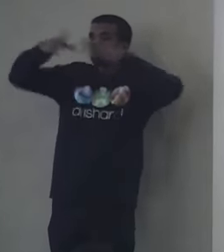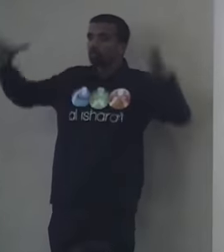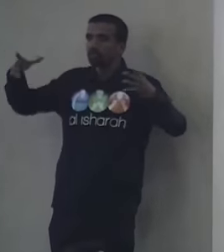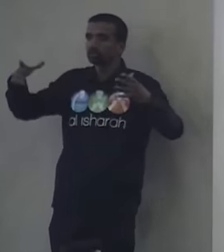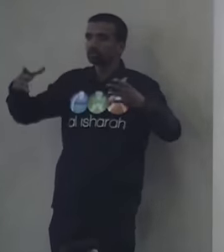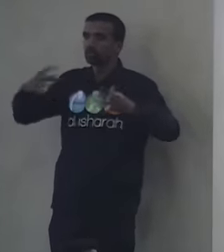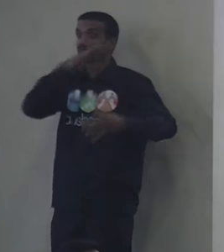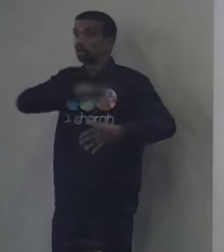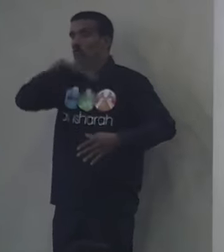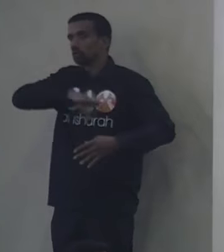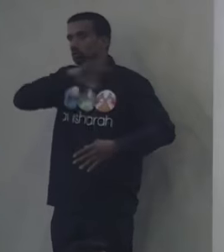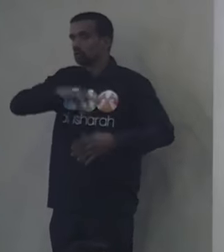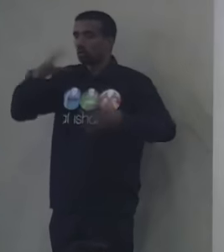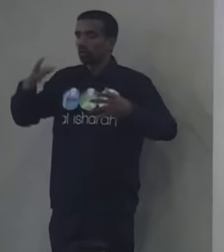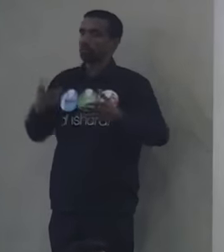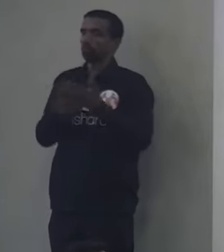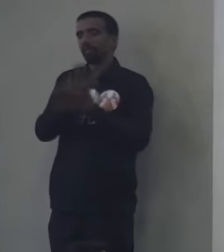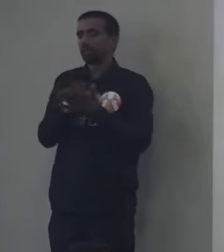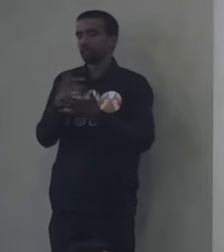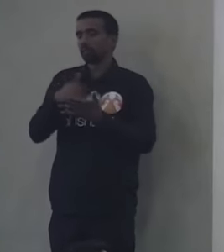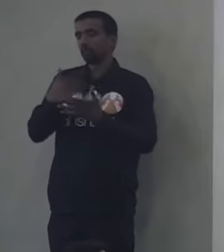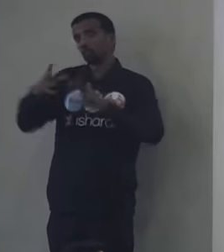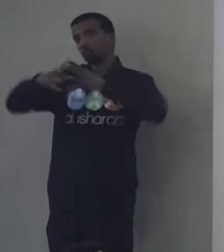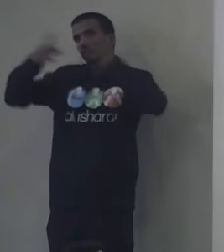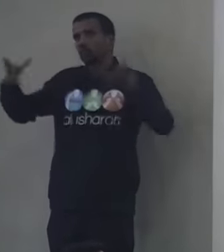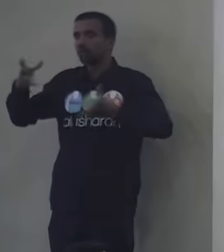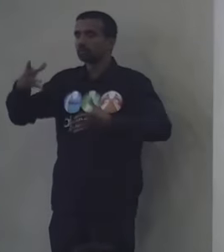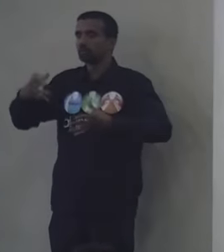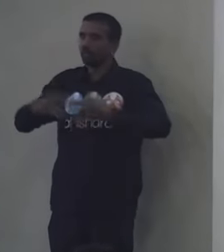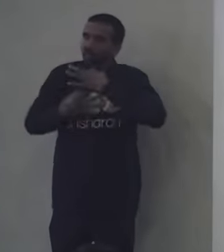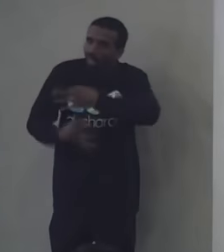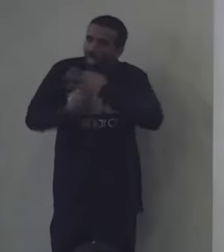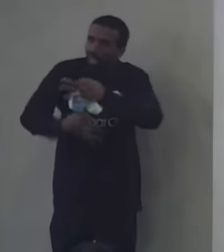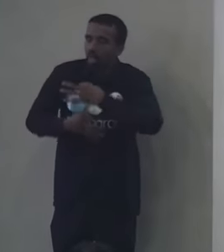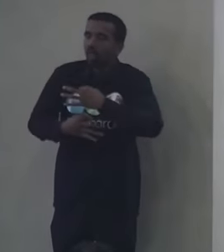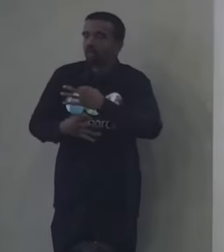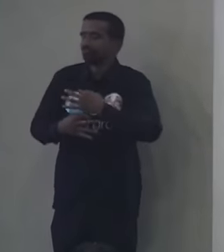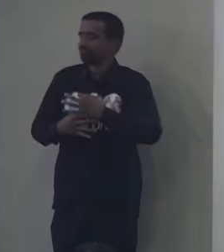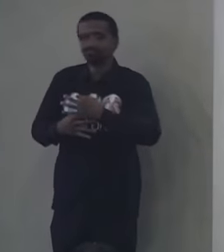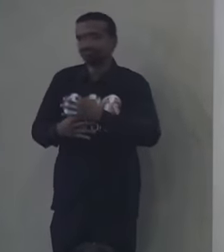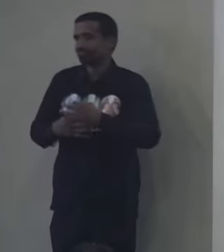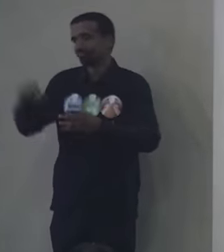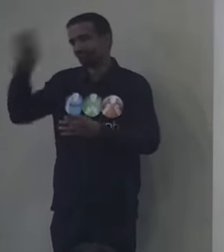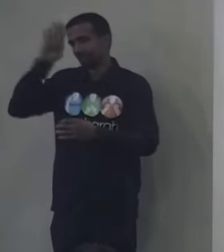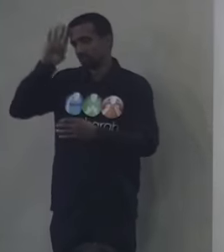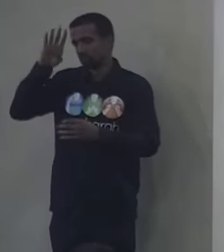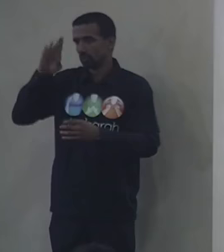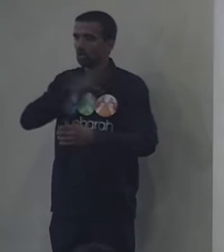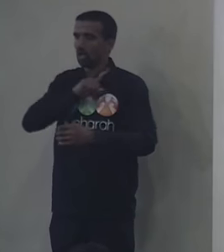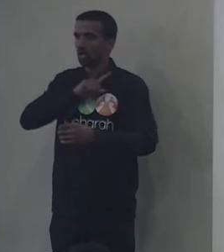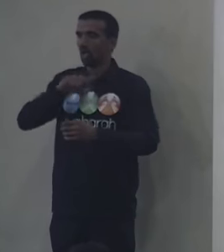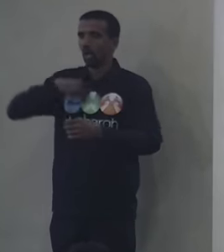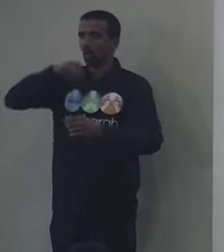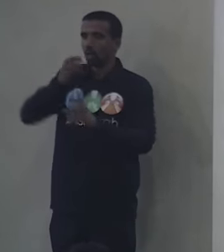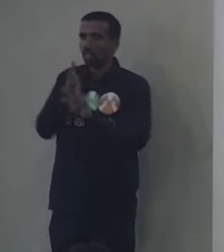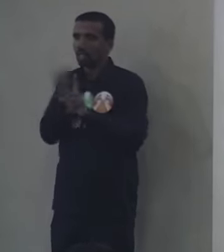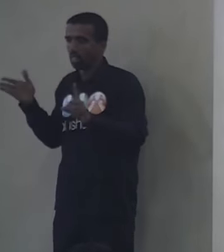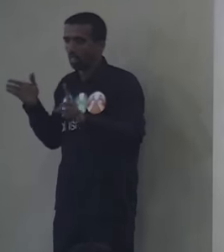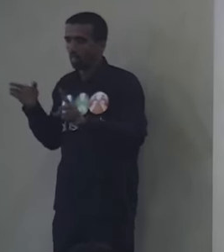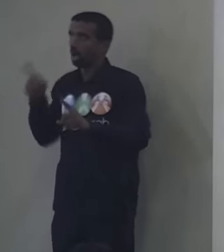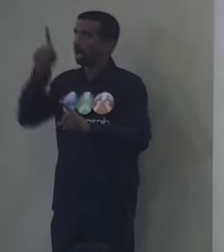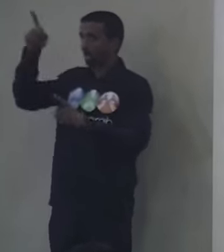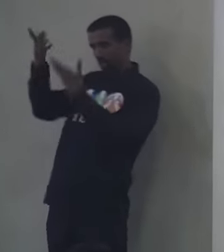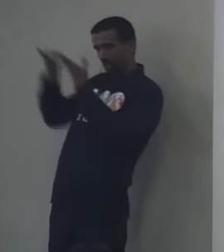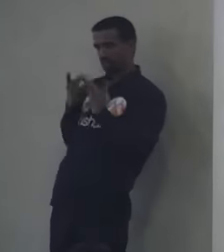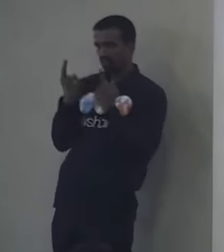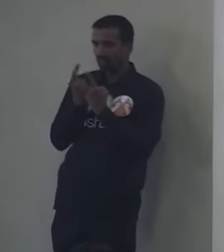you forget your responsibilities in this life, and you also forget your responsibilities to Allah. They distract you from remembering Allah and your purpose in life,